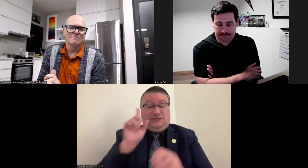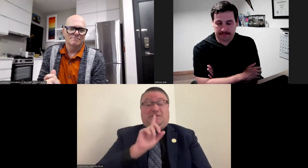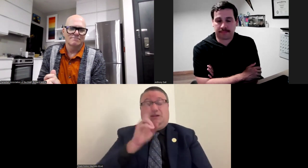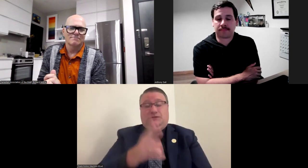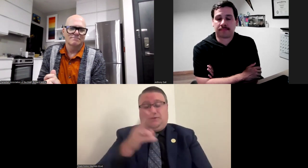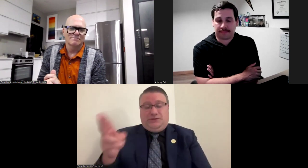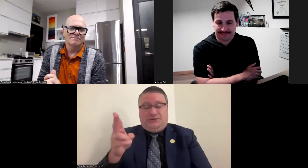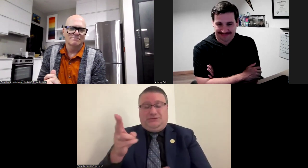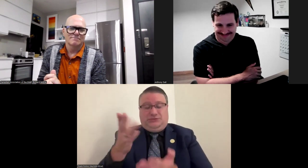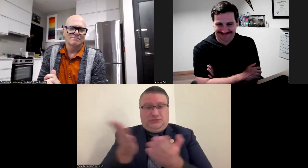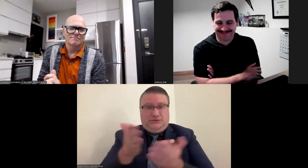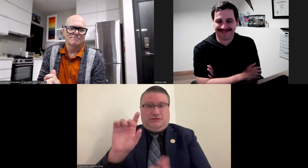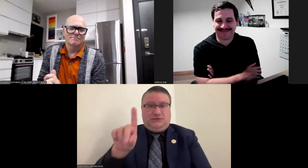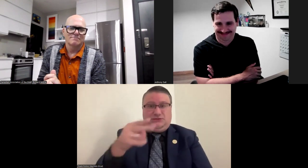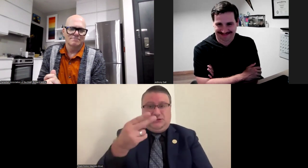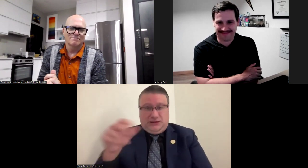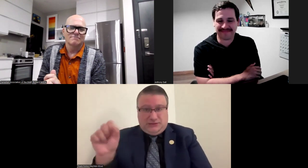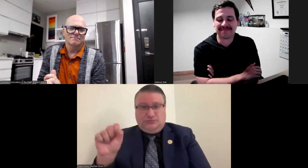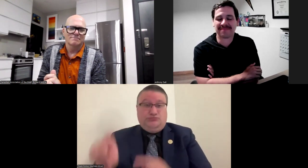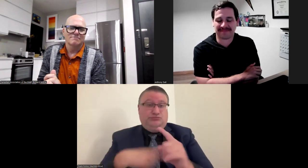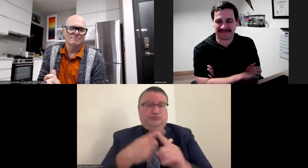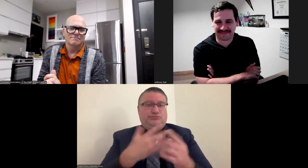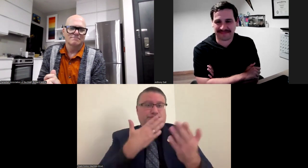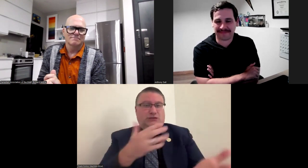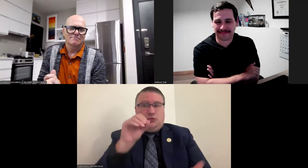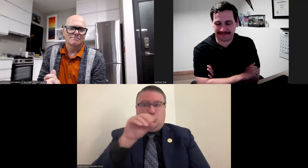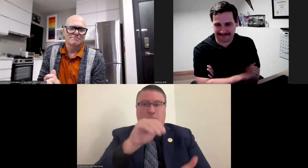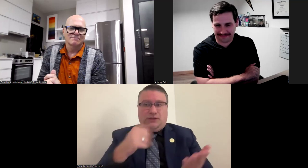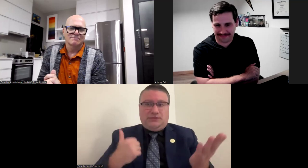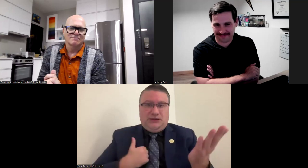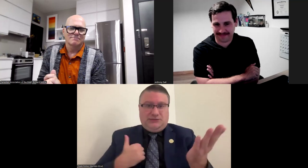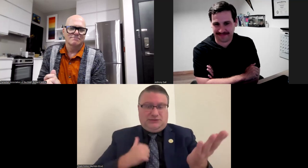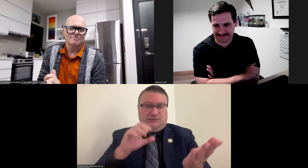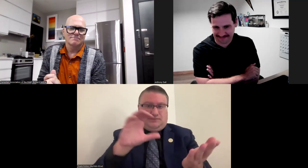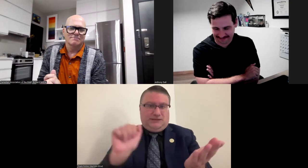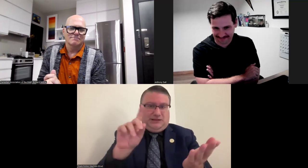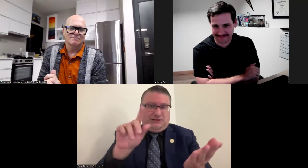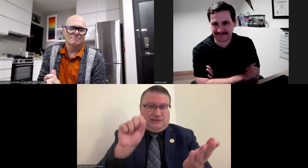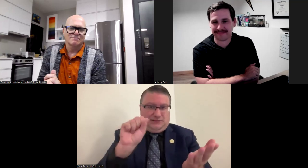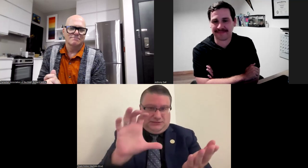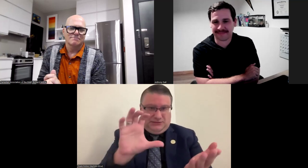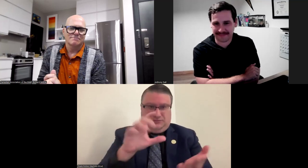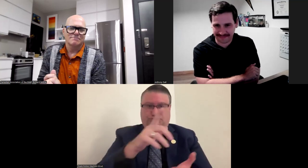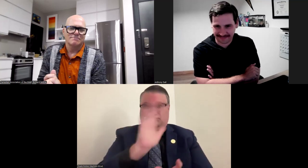Saskatchewan Deaf and Hard of Hearing Services. So thank you very much. As well, I'll